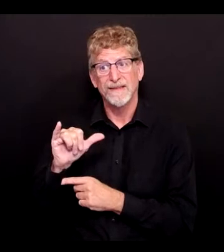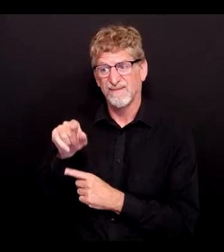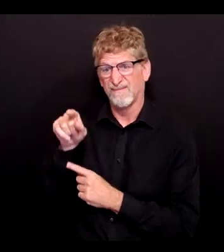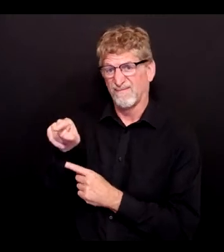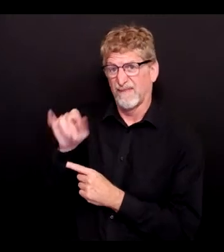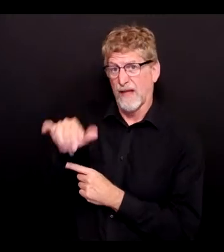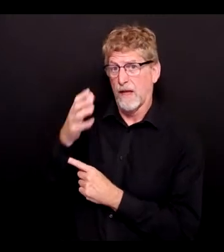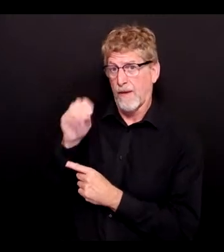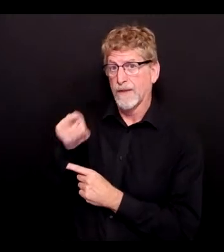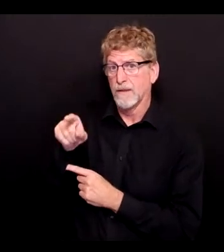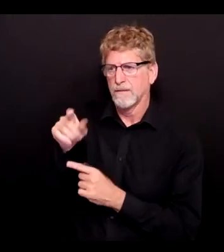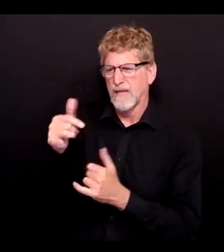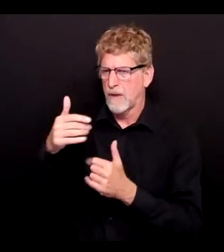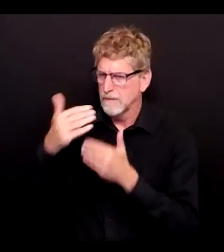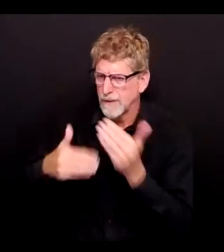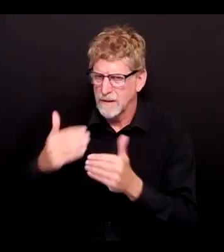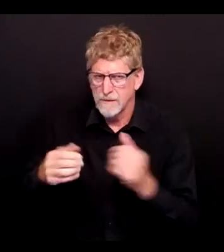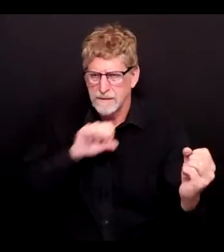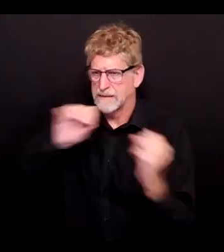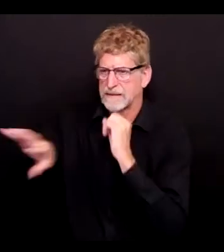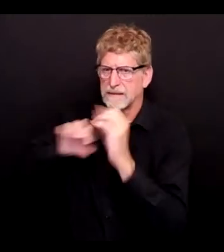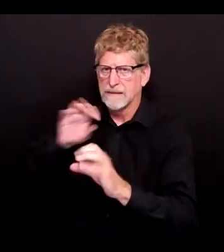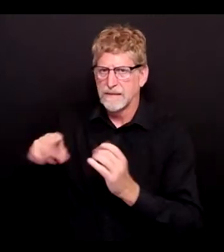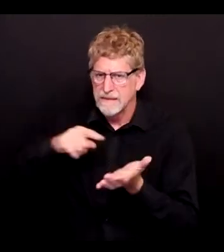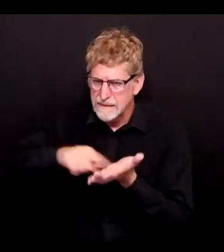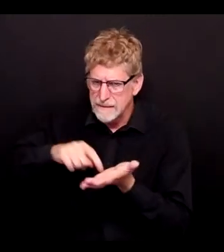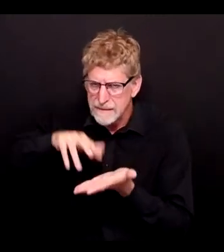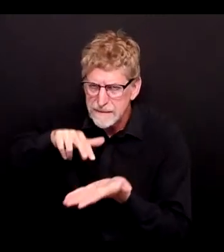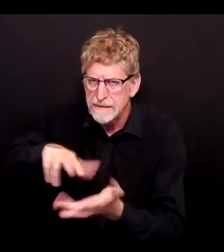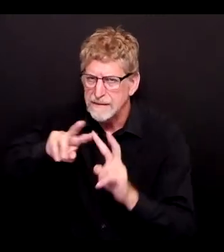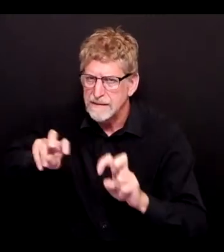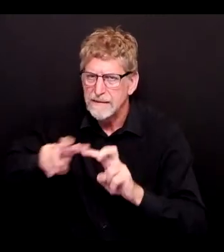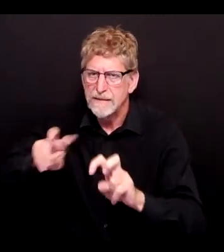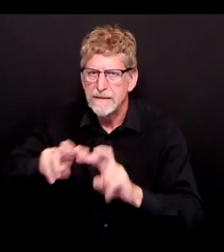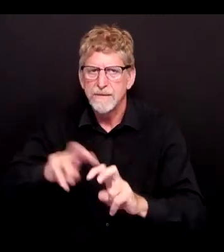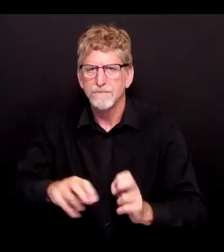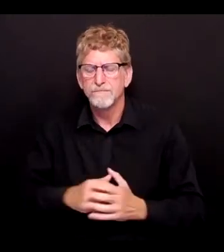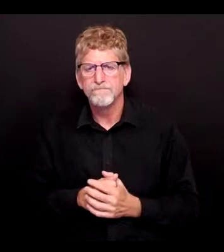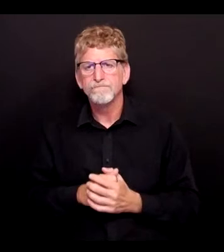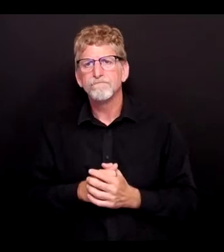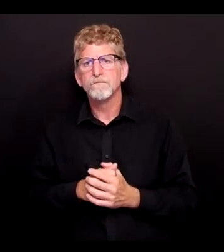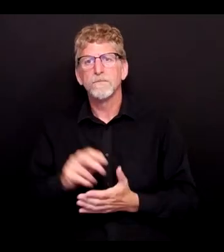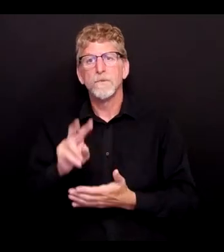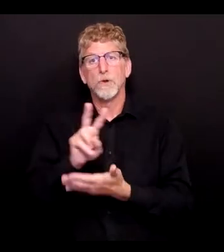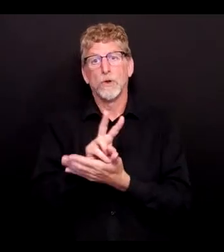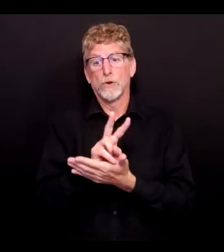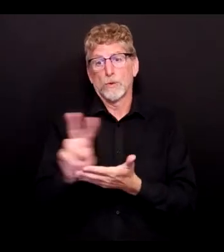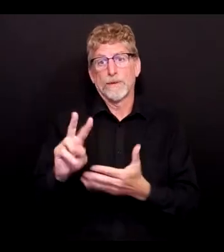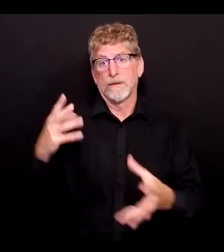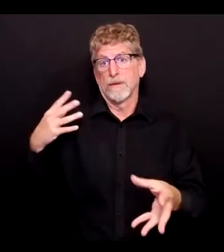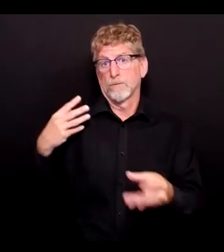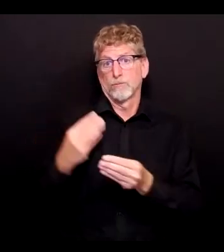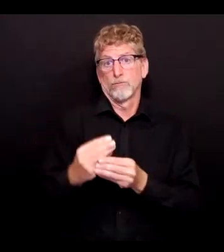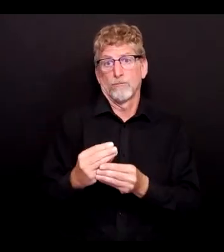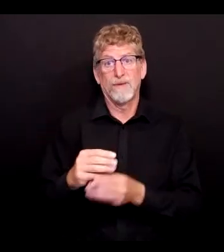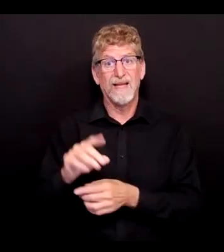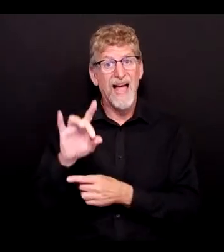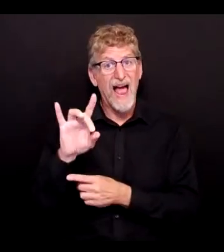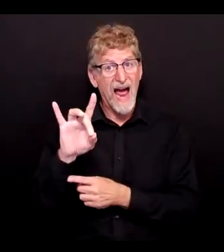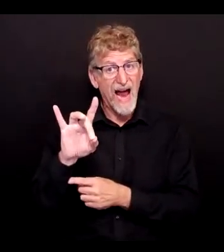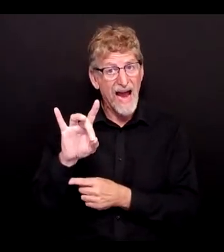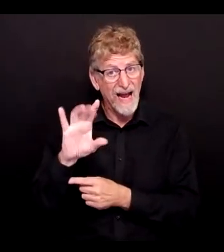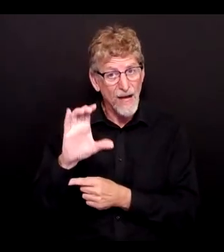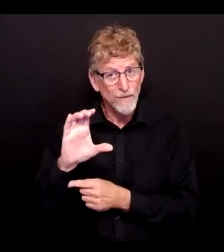sequencing samples for us. For the past 2 weeks, 800 samples on